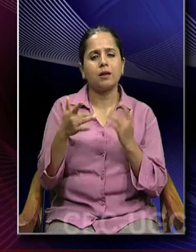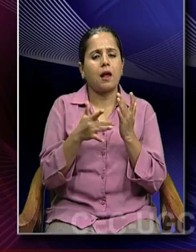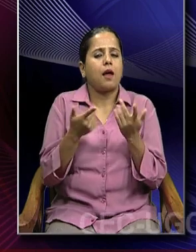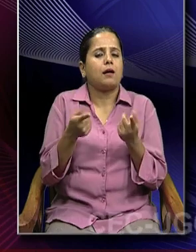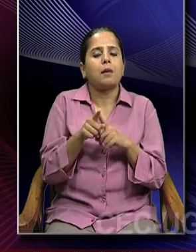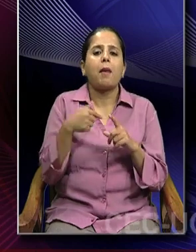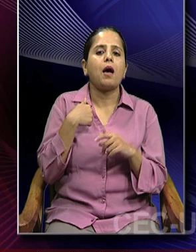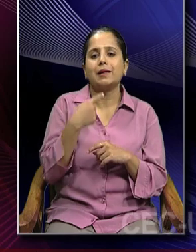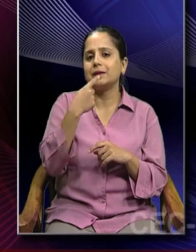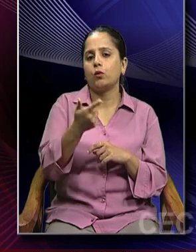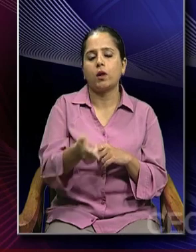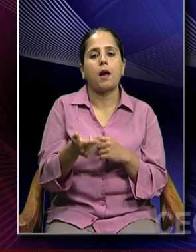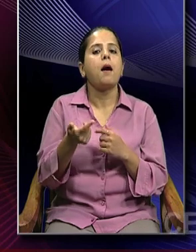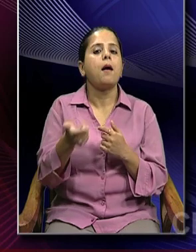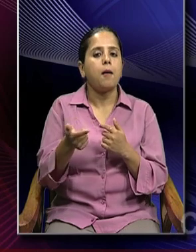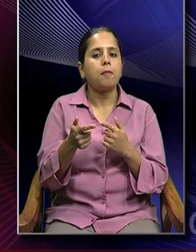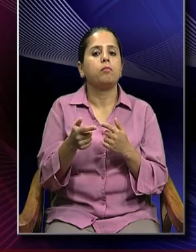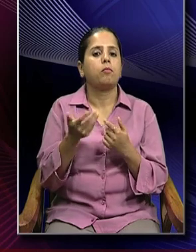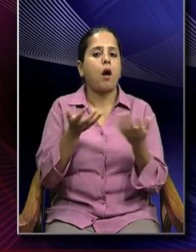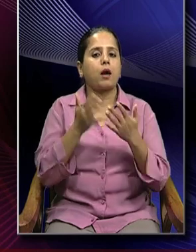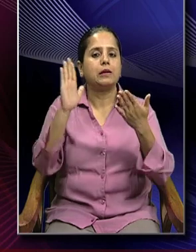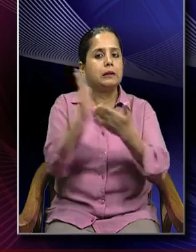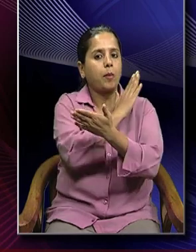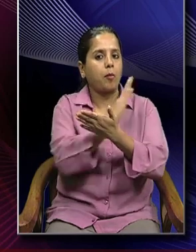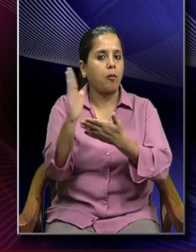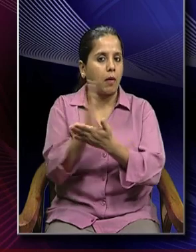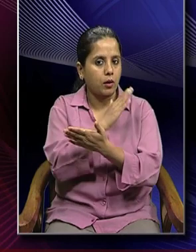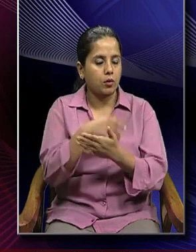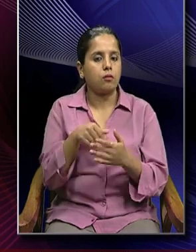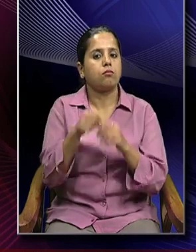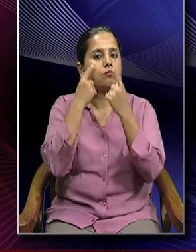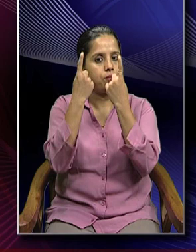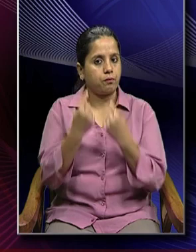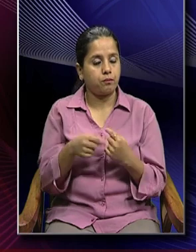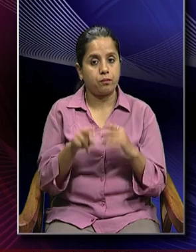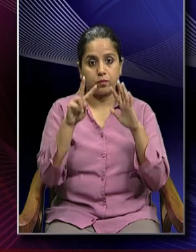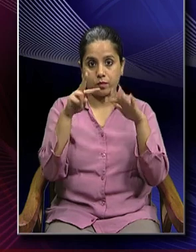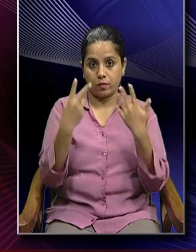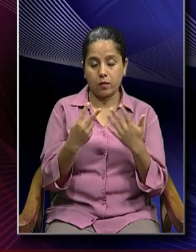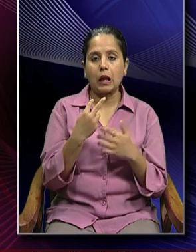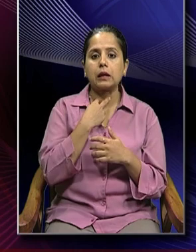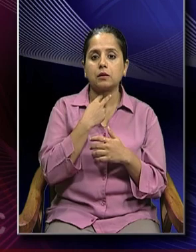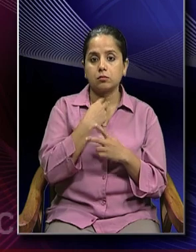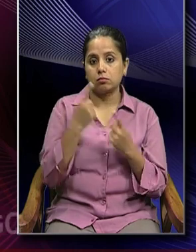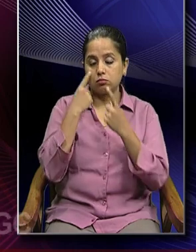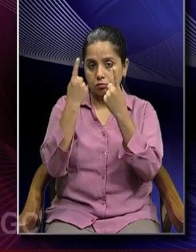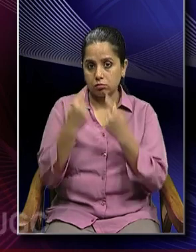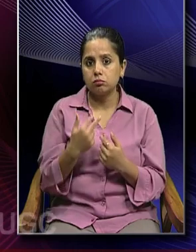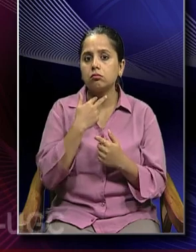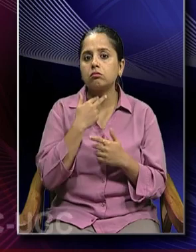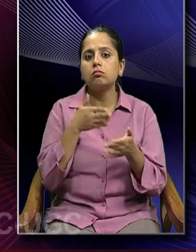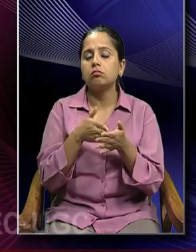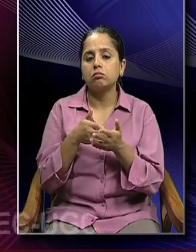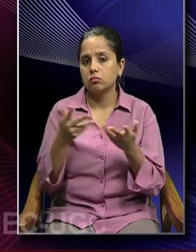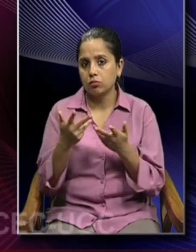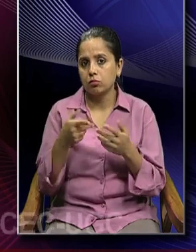it the market spectrum analysis. Now the seventh point is bottlenecks analysis. What are the hurdles? Eighth one